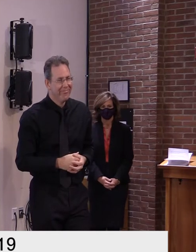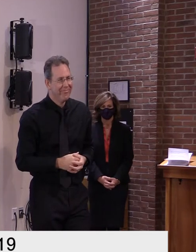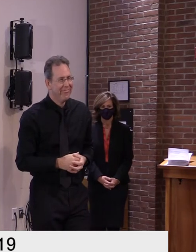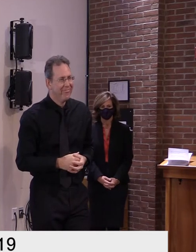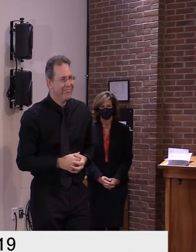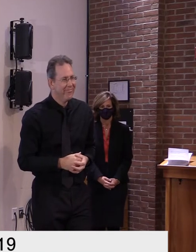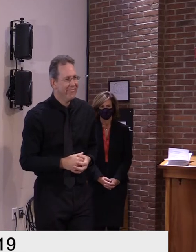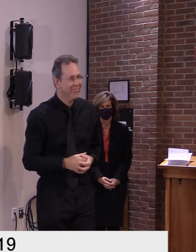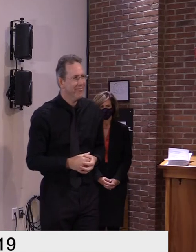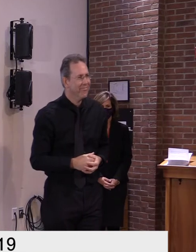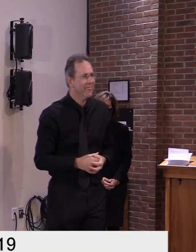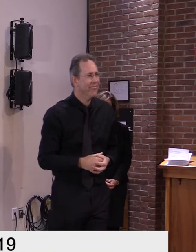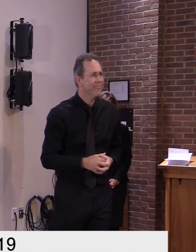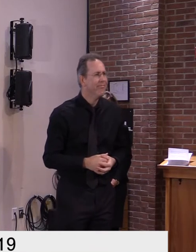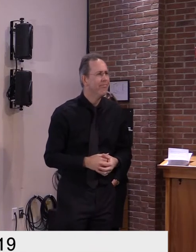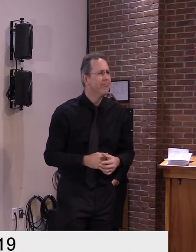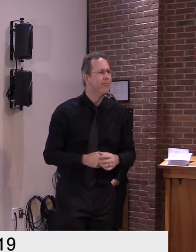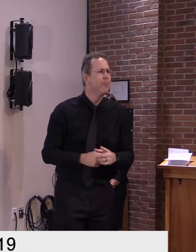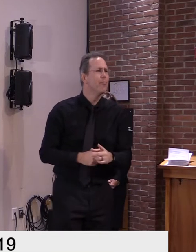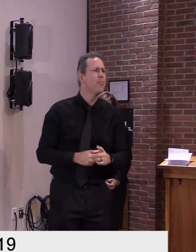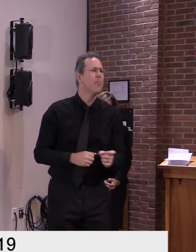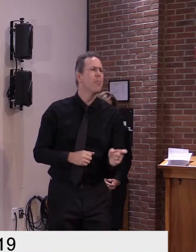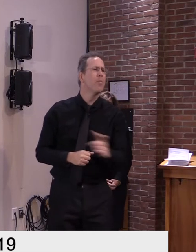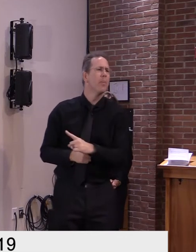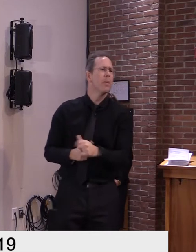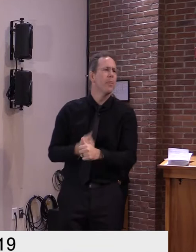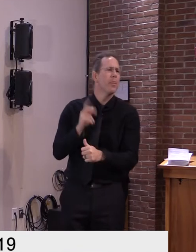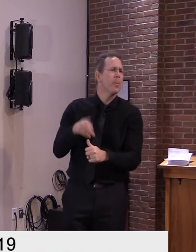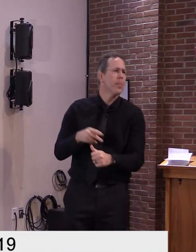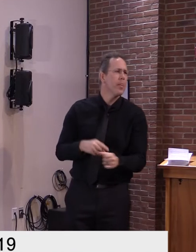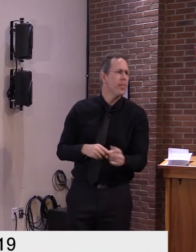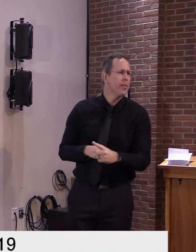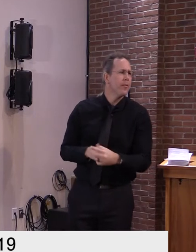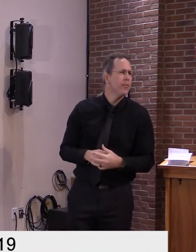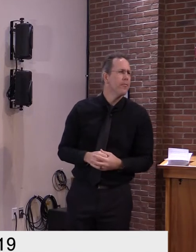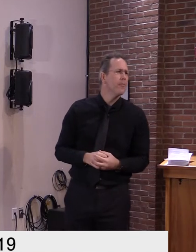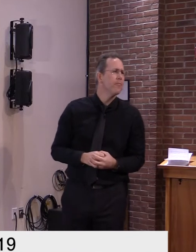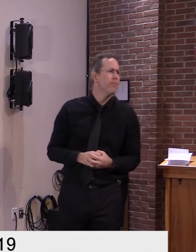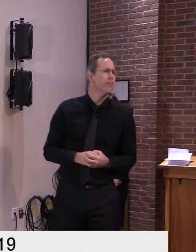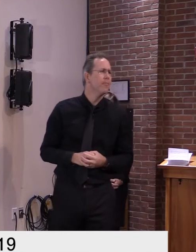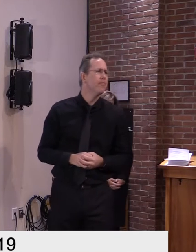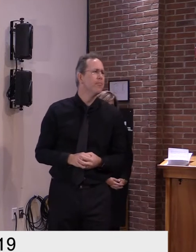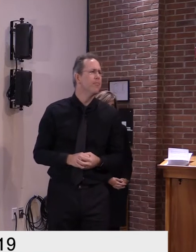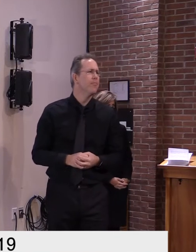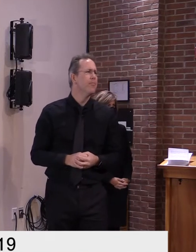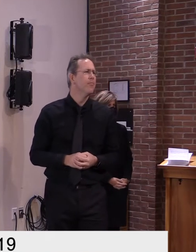Does the state have any estimates on those who are over 65, the high-risk people,